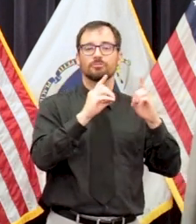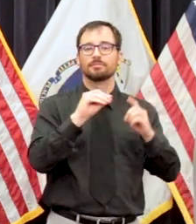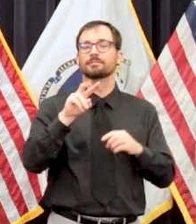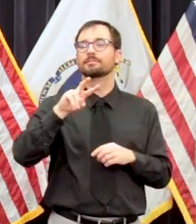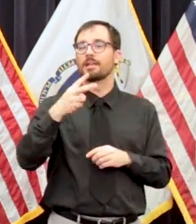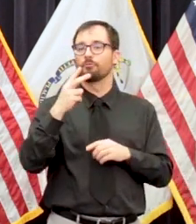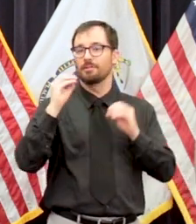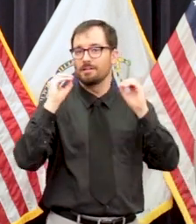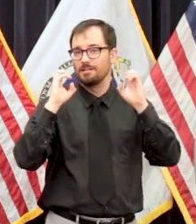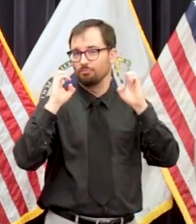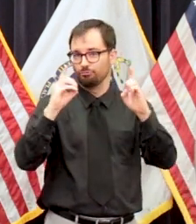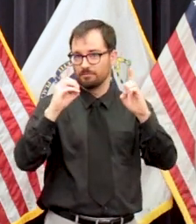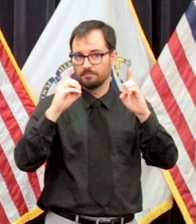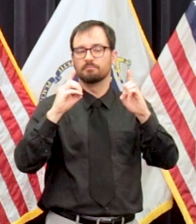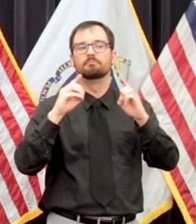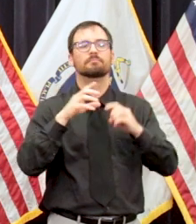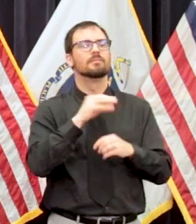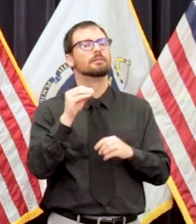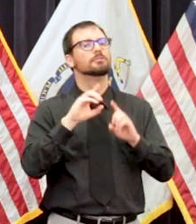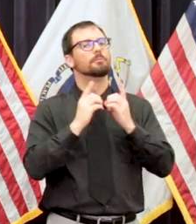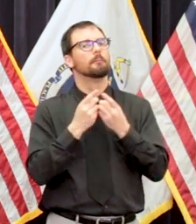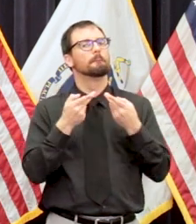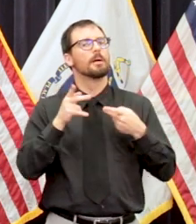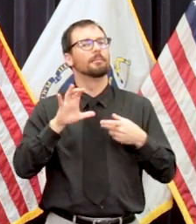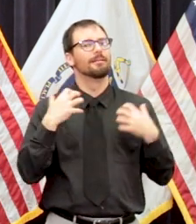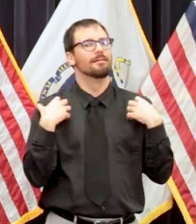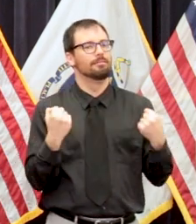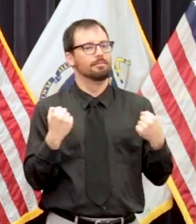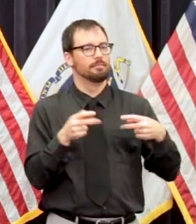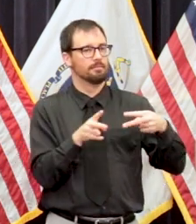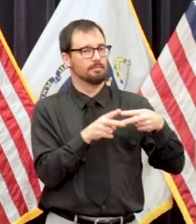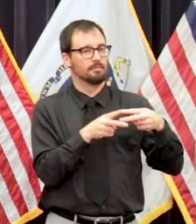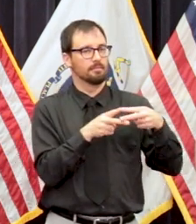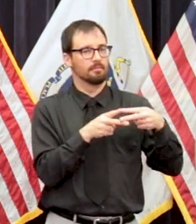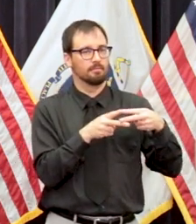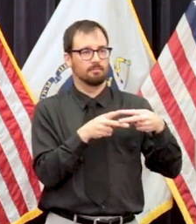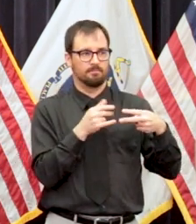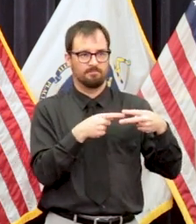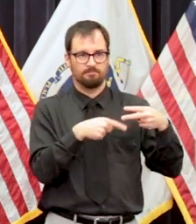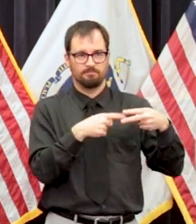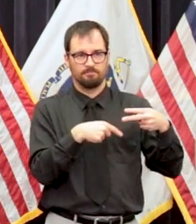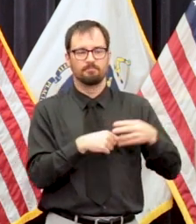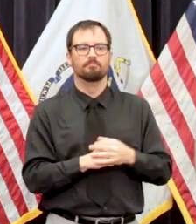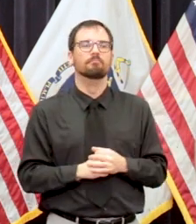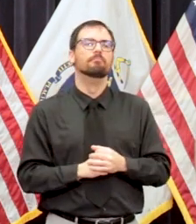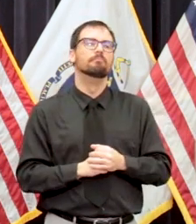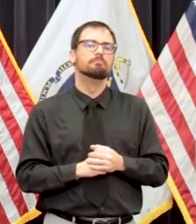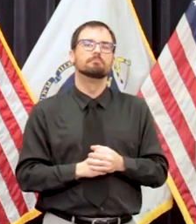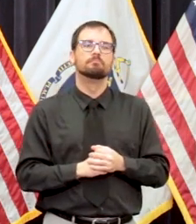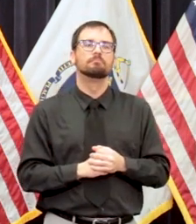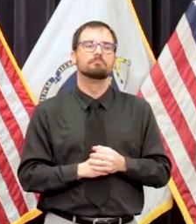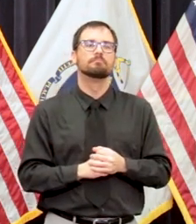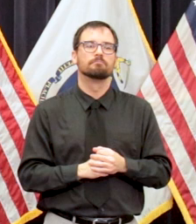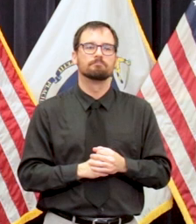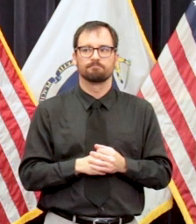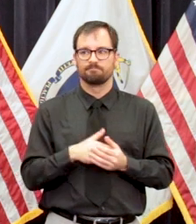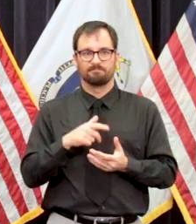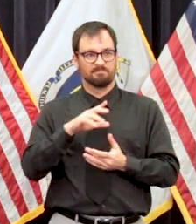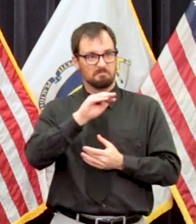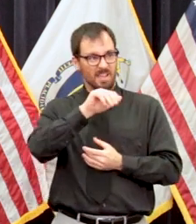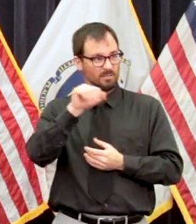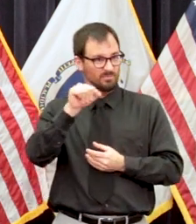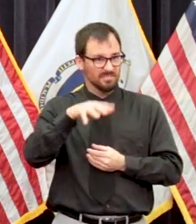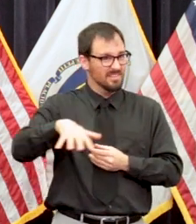school superintendents from across the Commonwealth. And with our Department of Public Health's guidance and support, issued detailed guidance to our